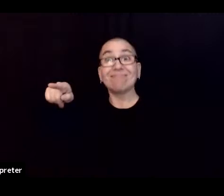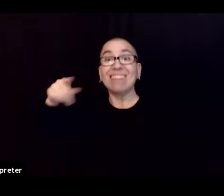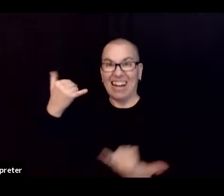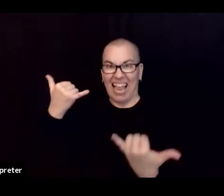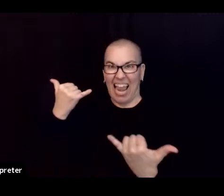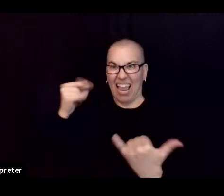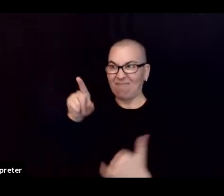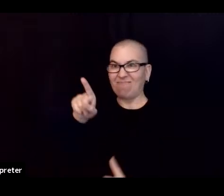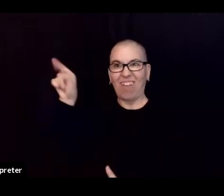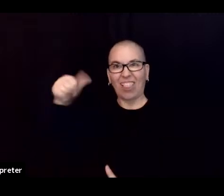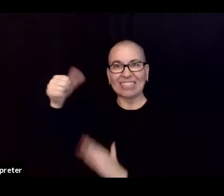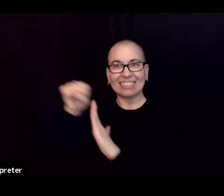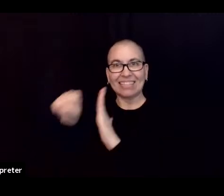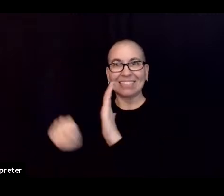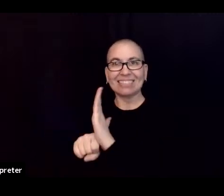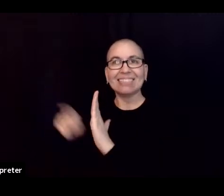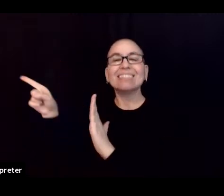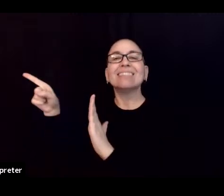point.